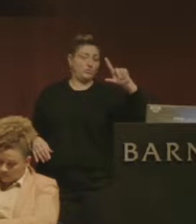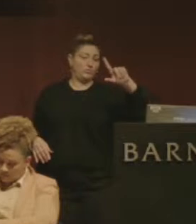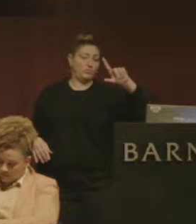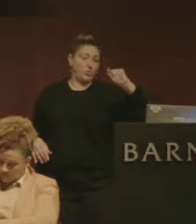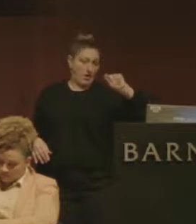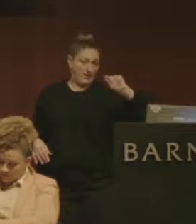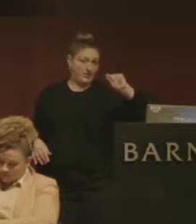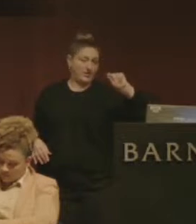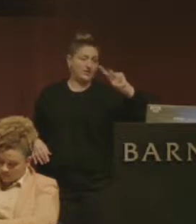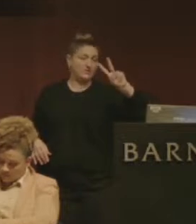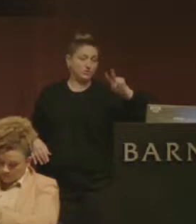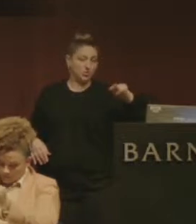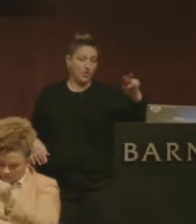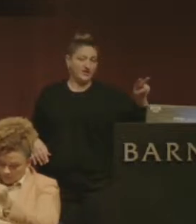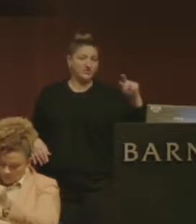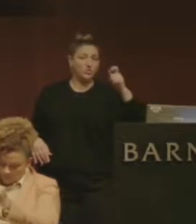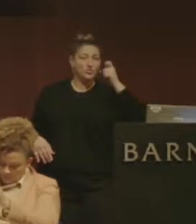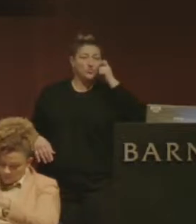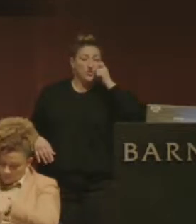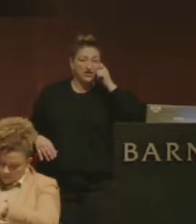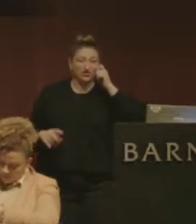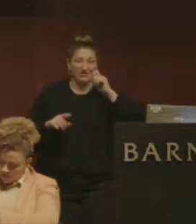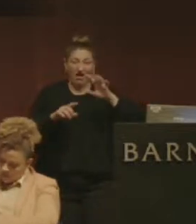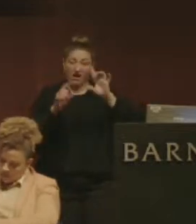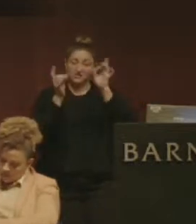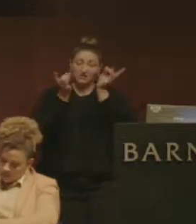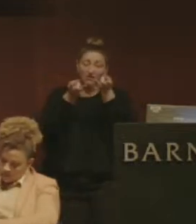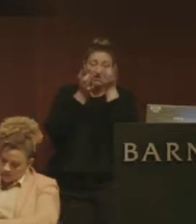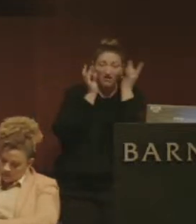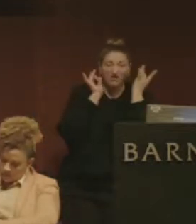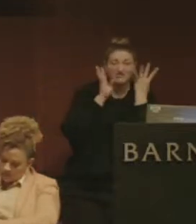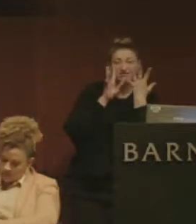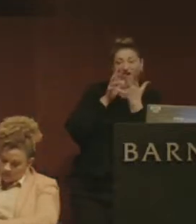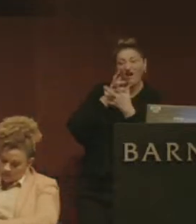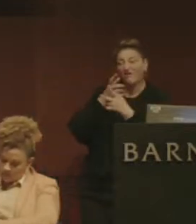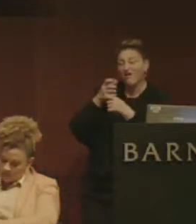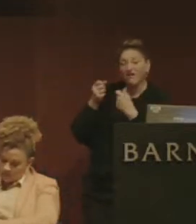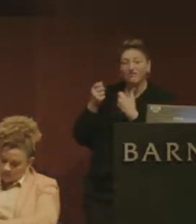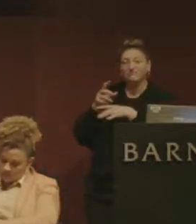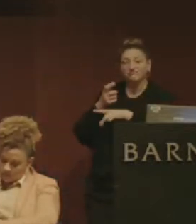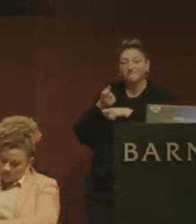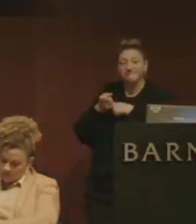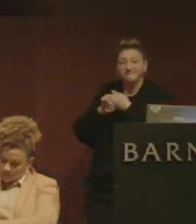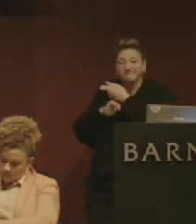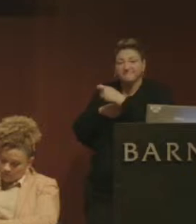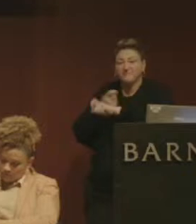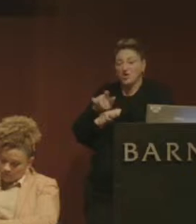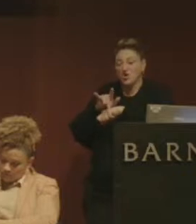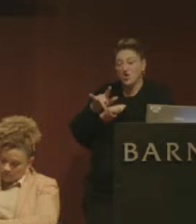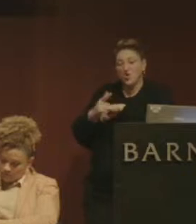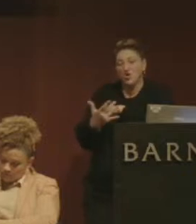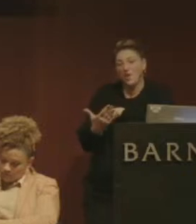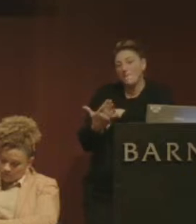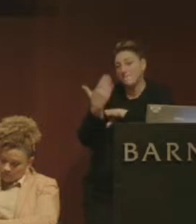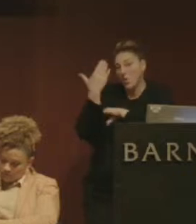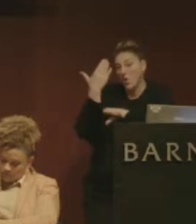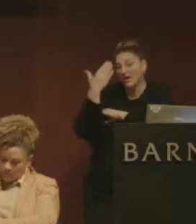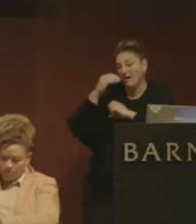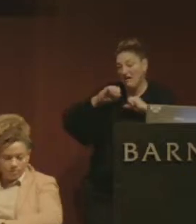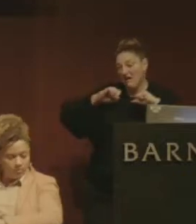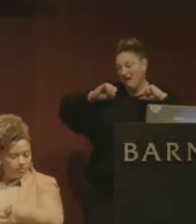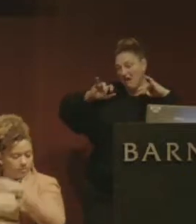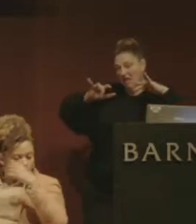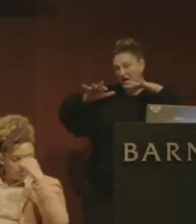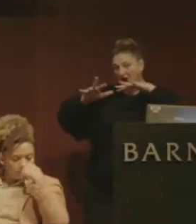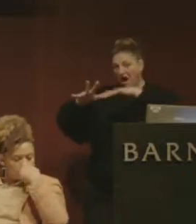of this kind of racialized terror endemic in poor Black neighborhoods. During an early morning invasion in Gamboa de Baixo, the Bahian